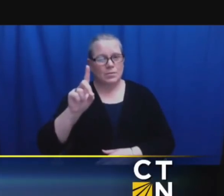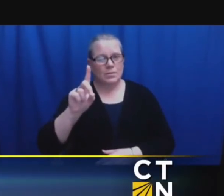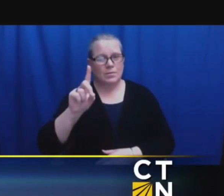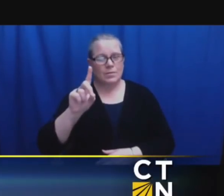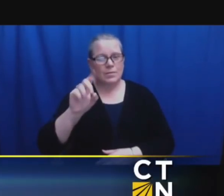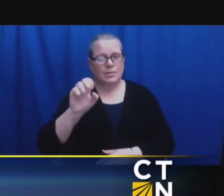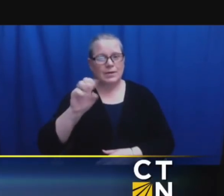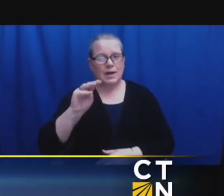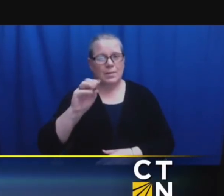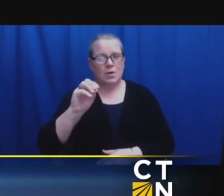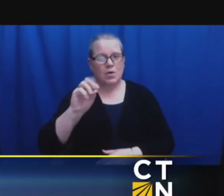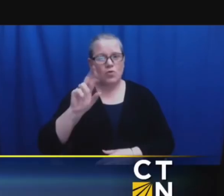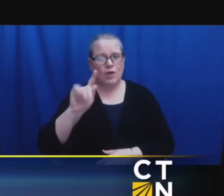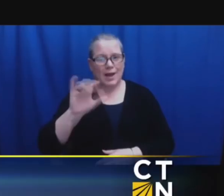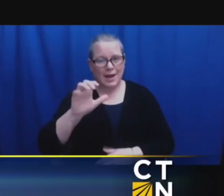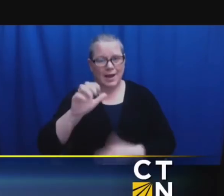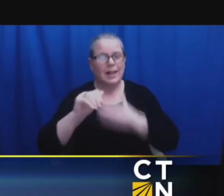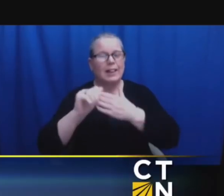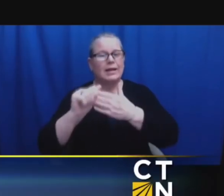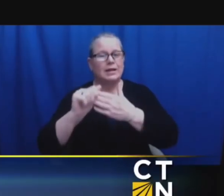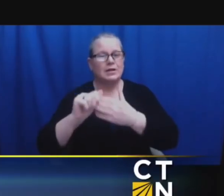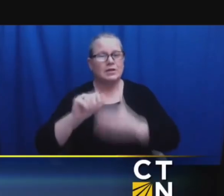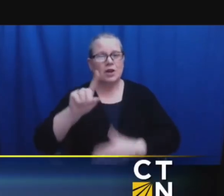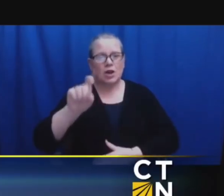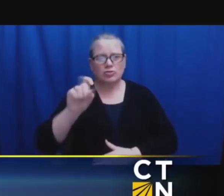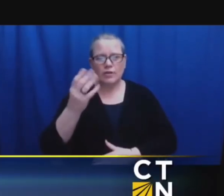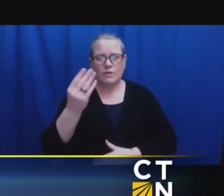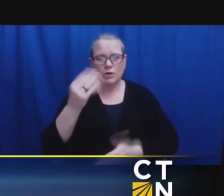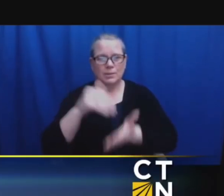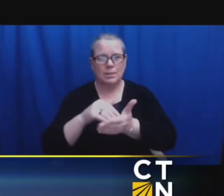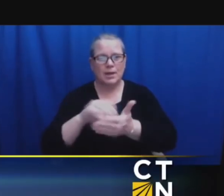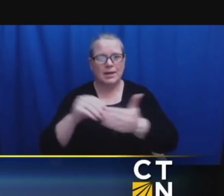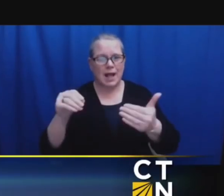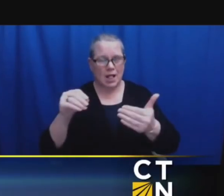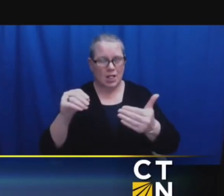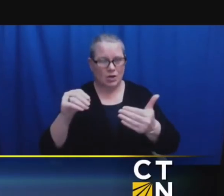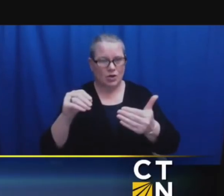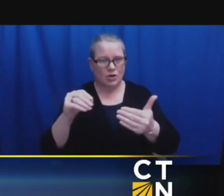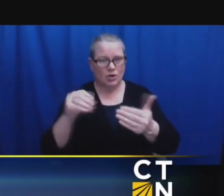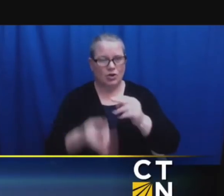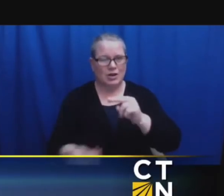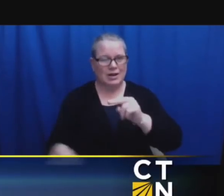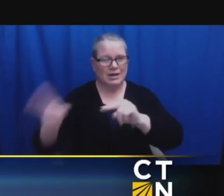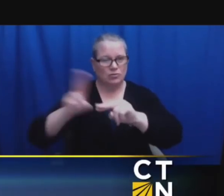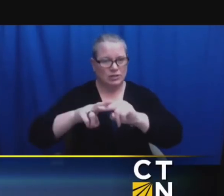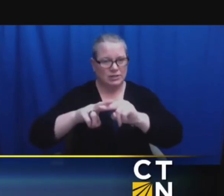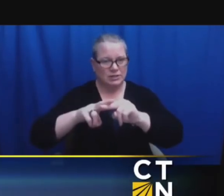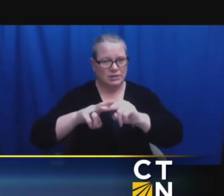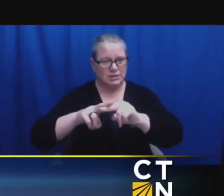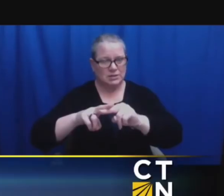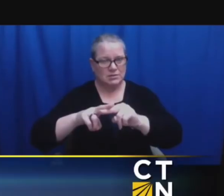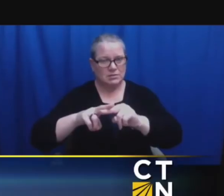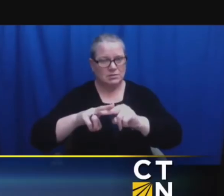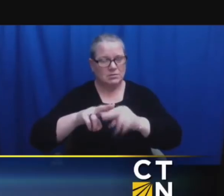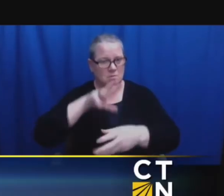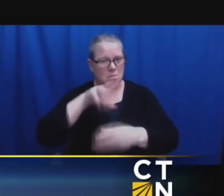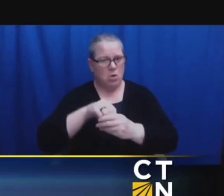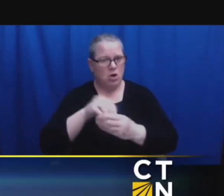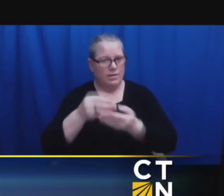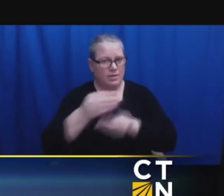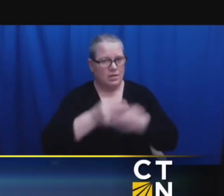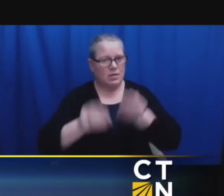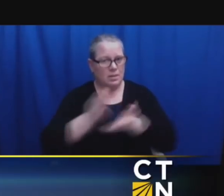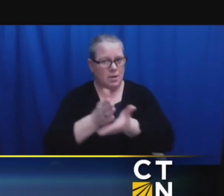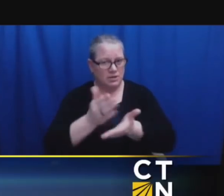program that's going to become part of the budget. And I'm wondering, with the recent increase in sales and